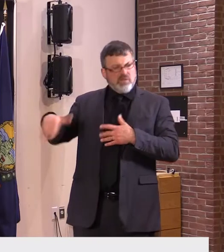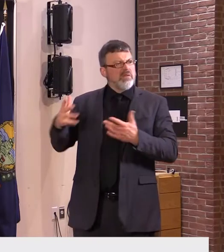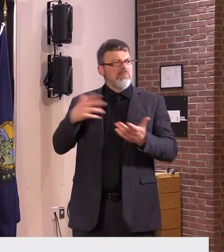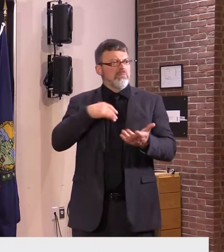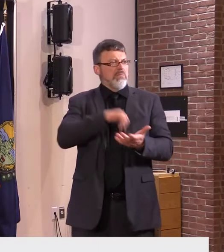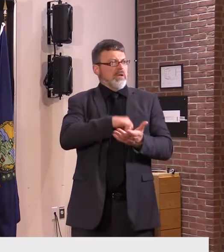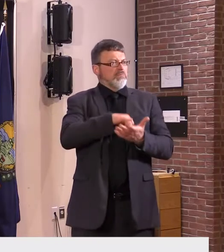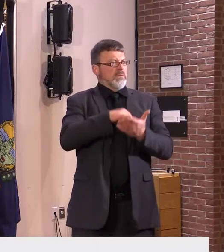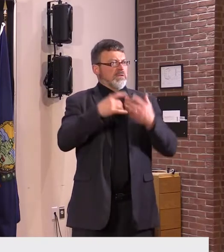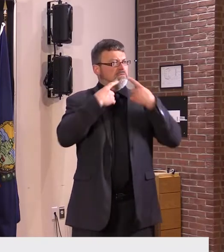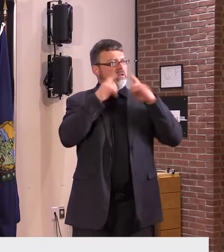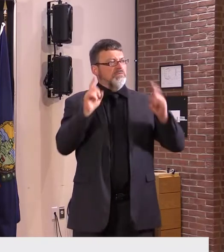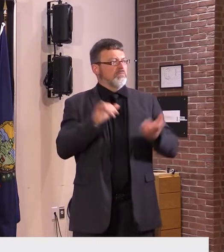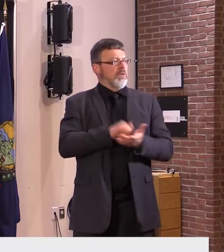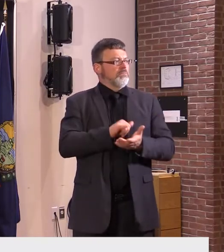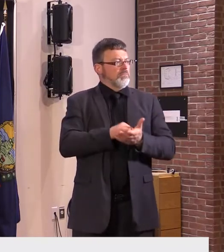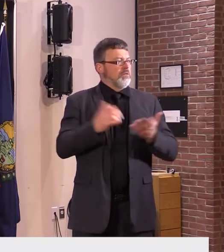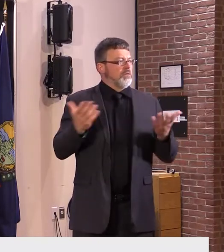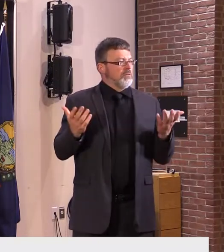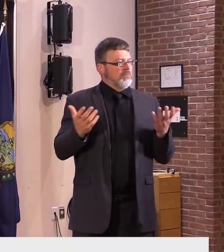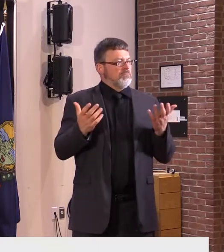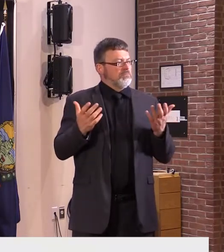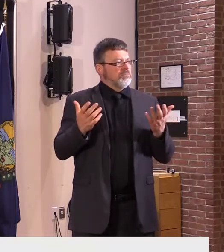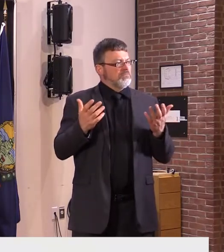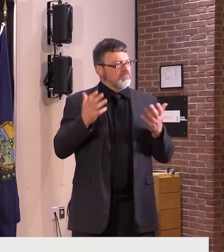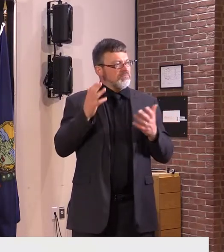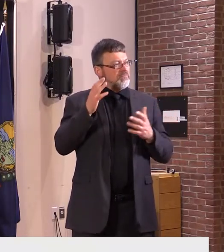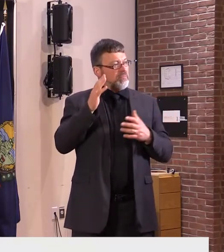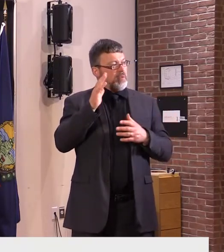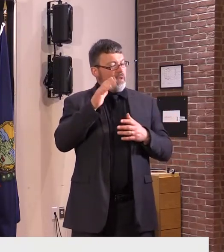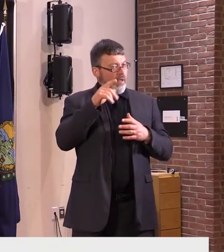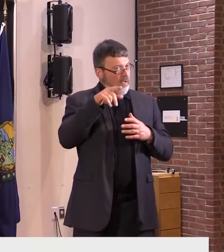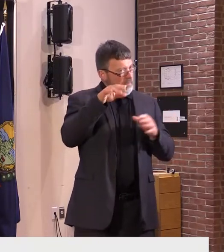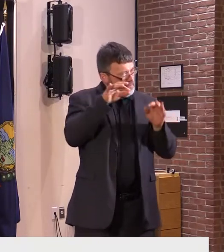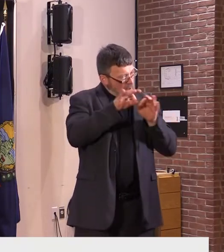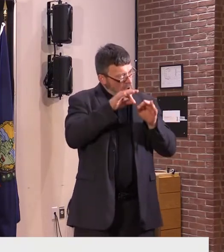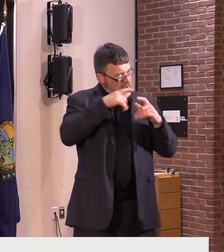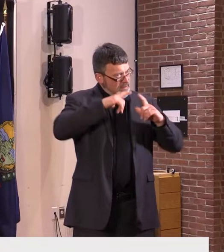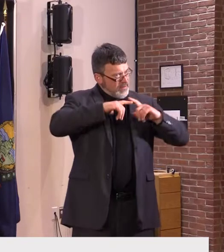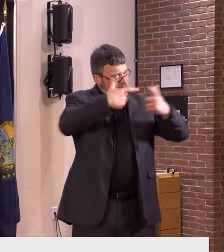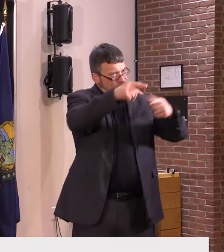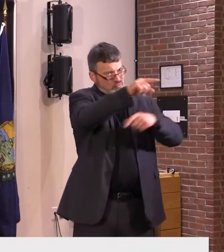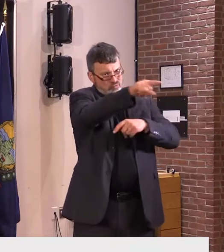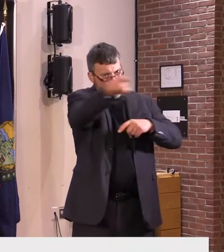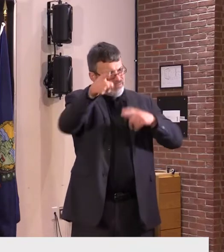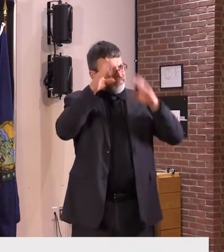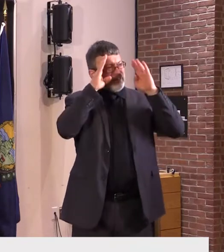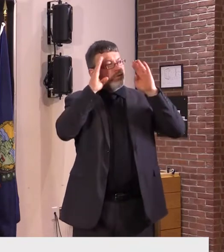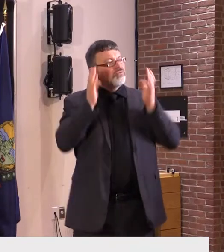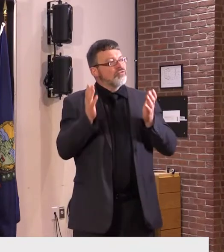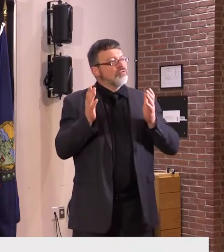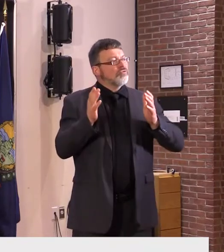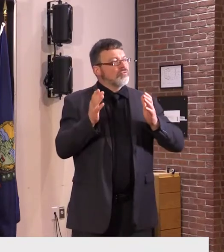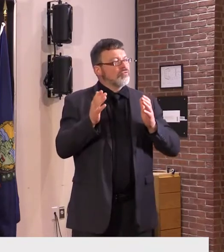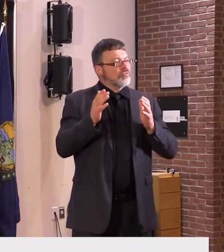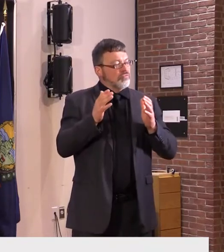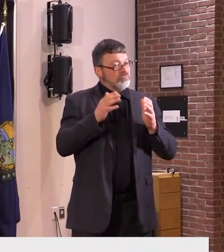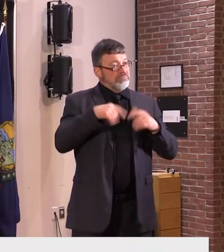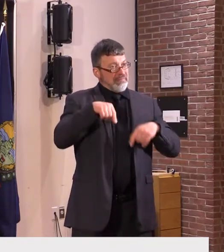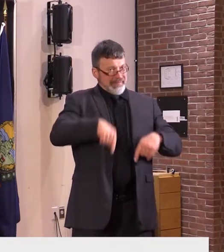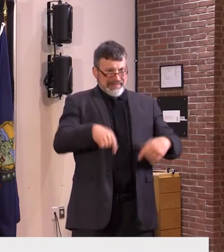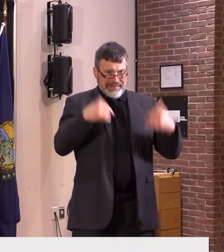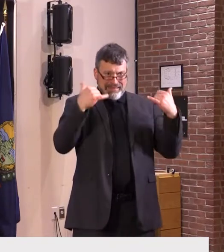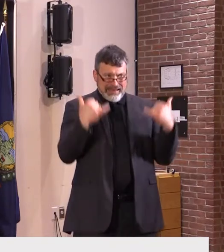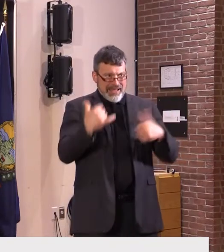data. Adapting to these changes will be a transition, but we continue to evolve, learn, and use the most